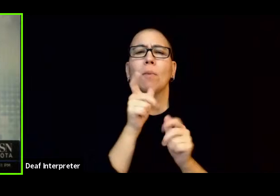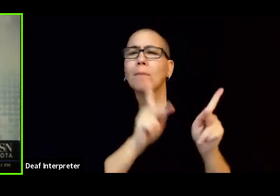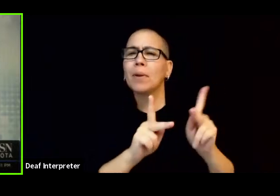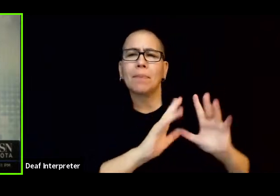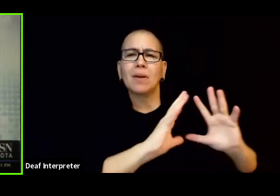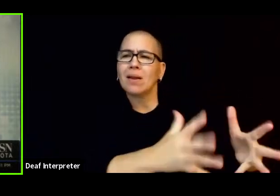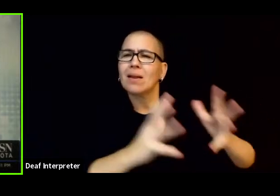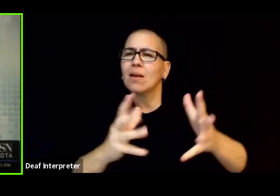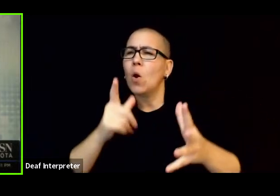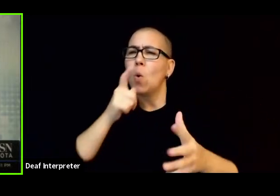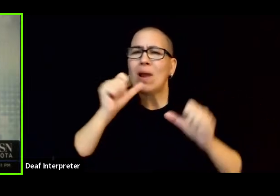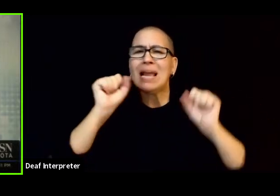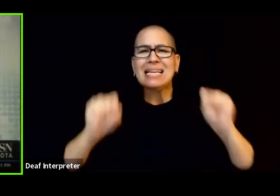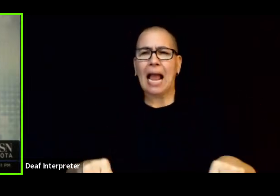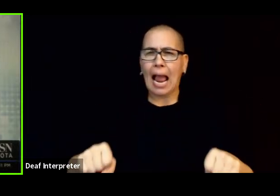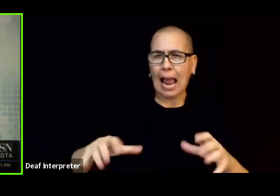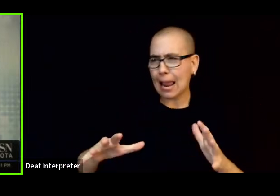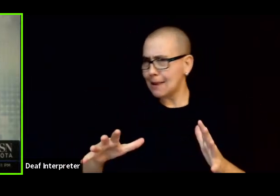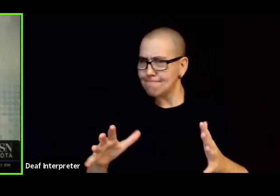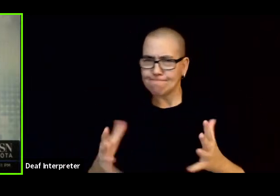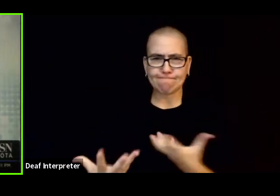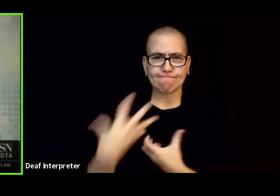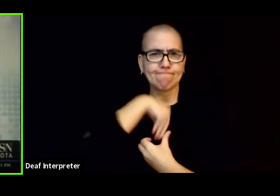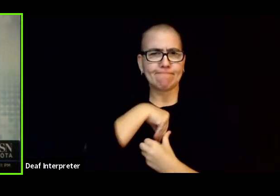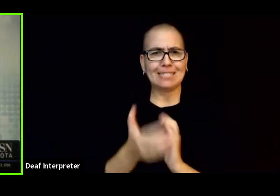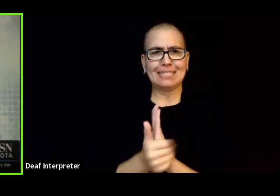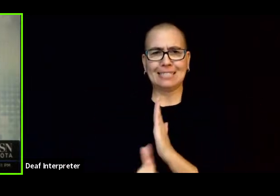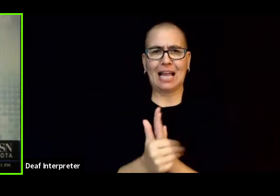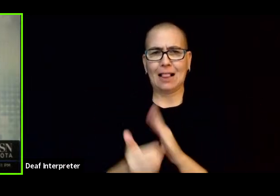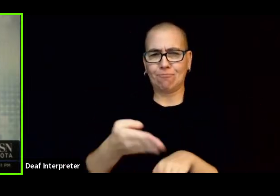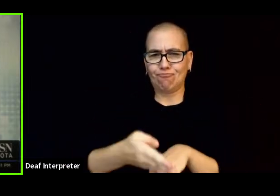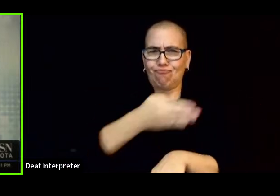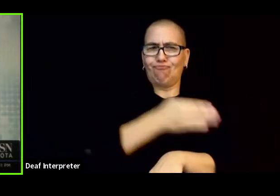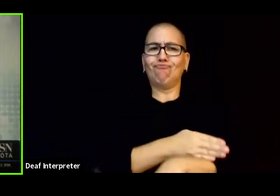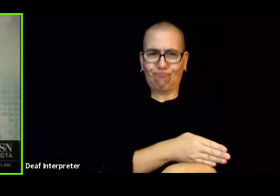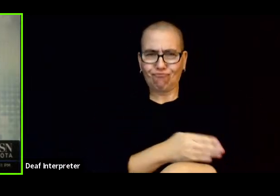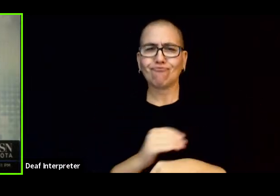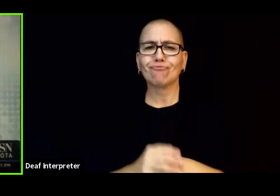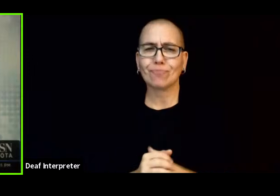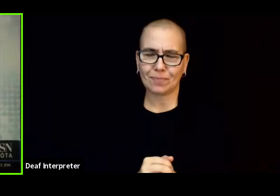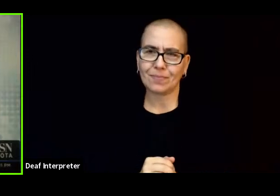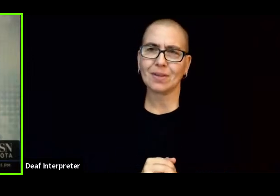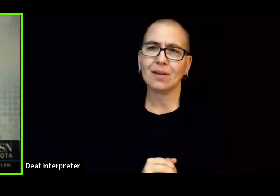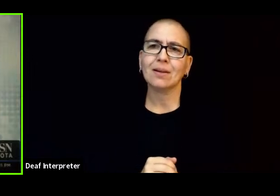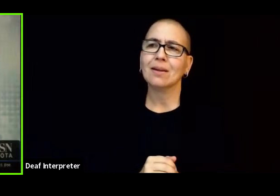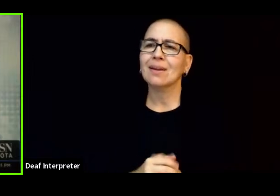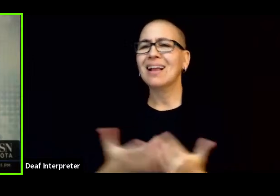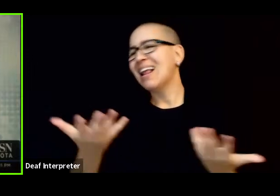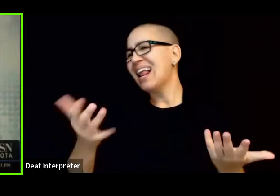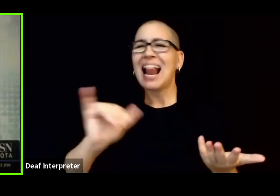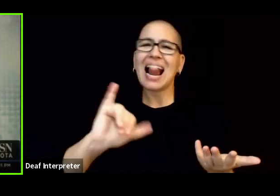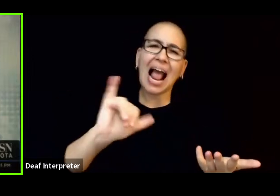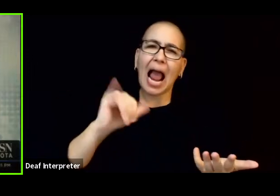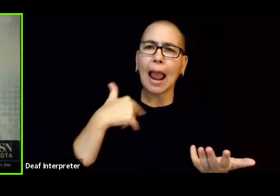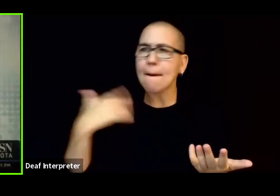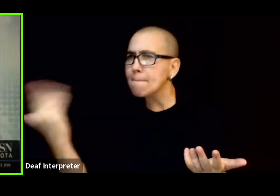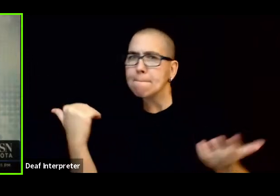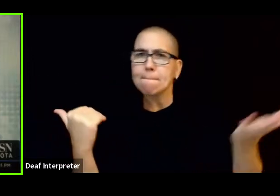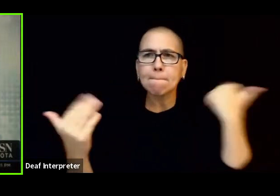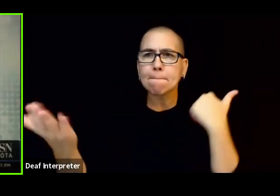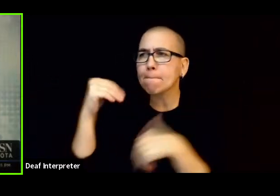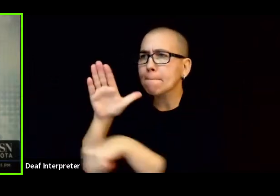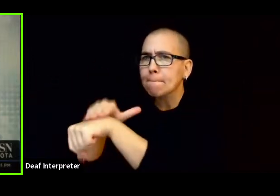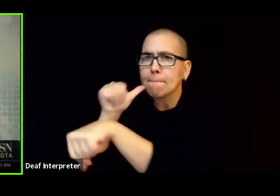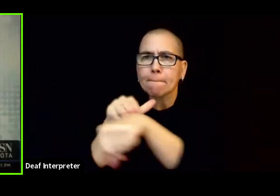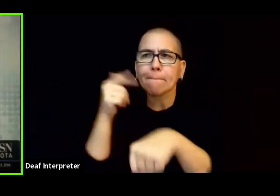regional healthcare coalitions. This includes local public health, hospitals, healthcare systems, emergency medical services, and